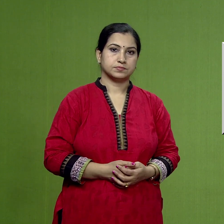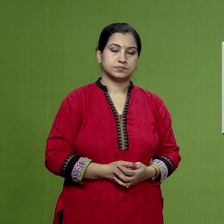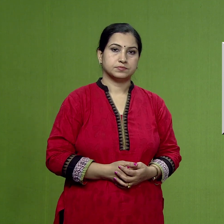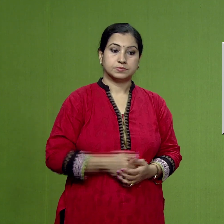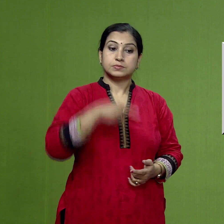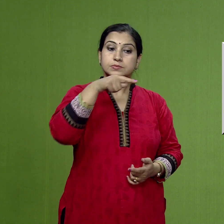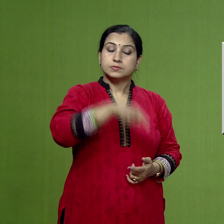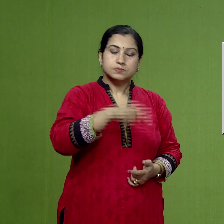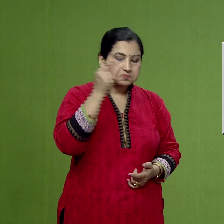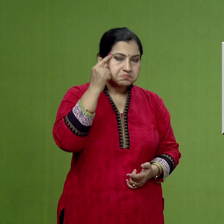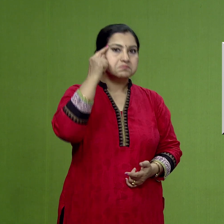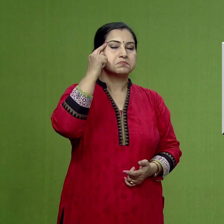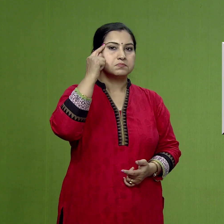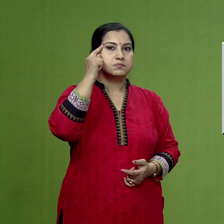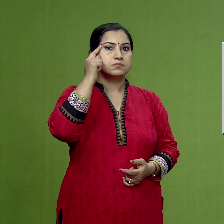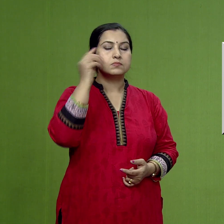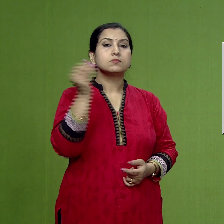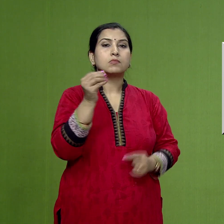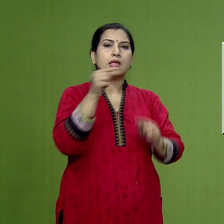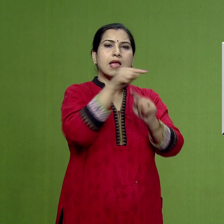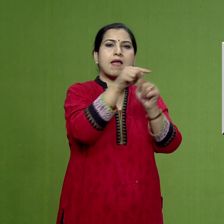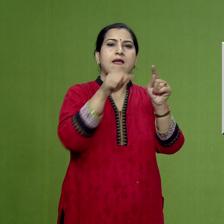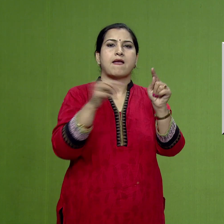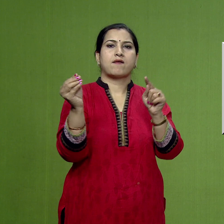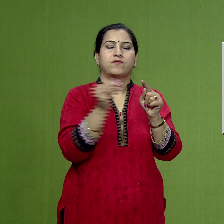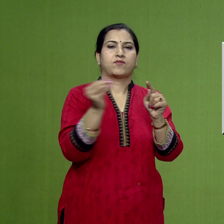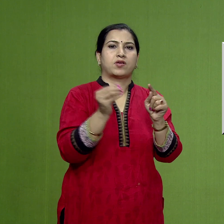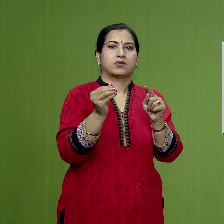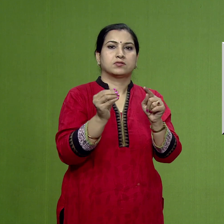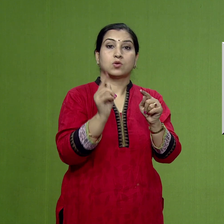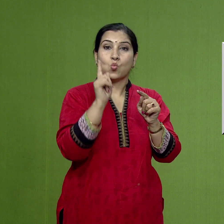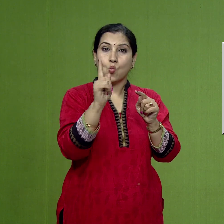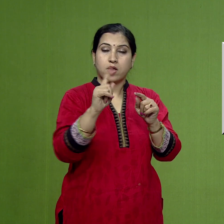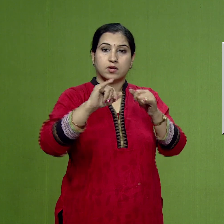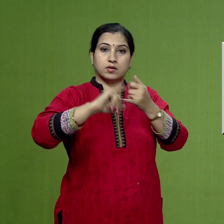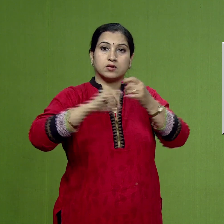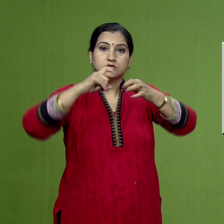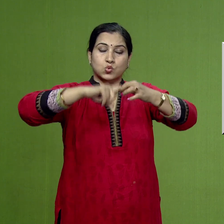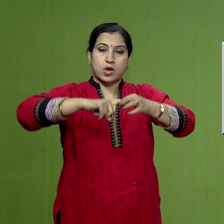This provides an average number of persons living per square kilometer in the territory.